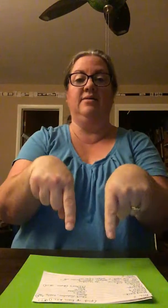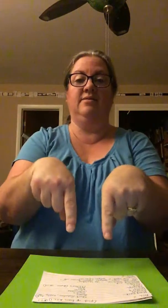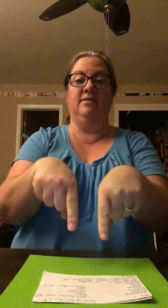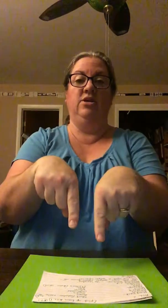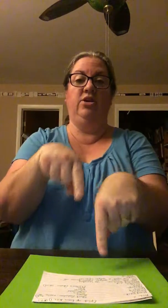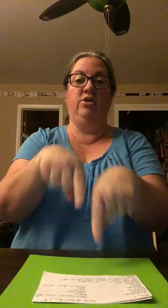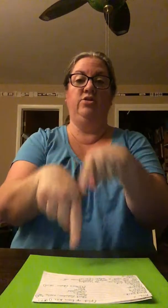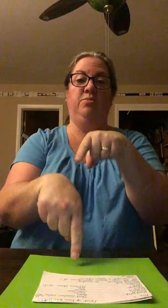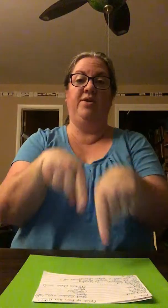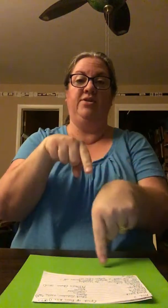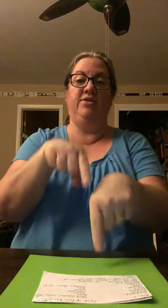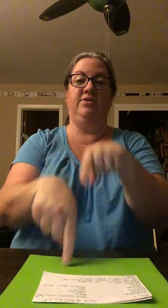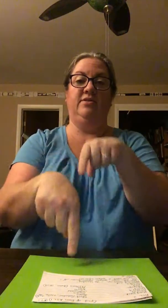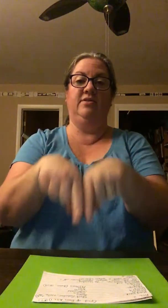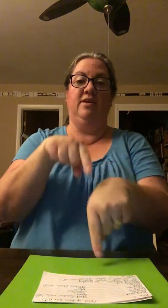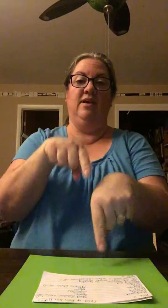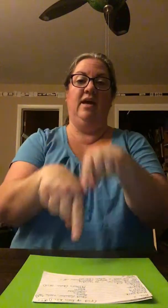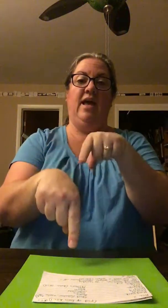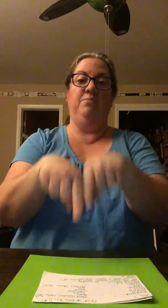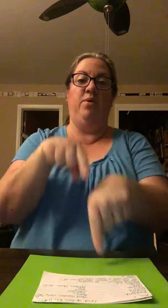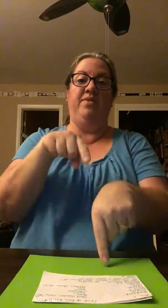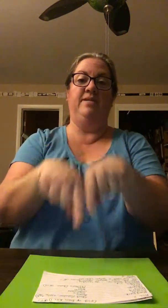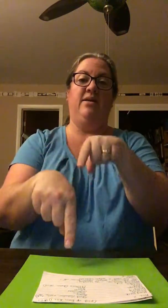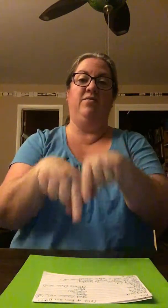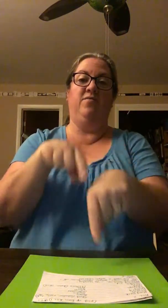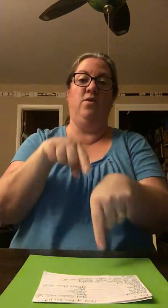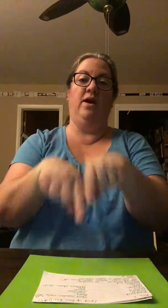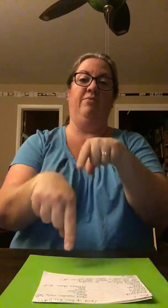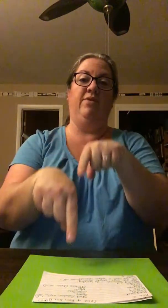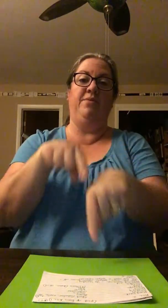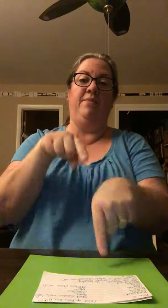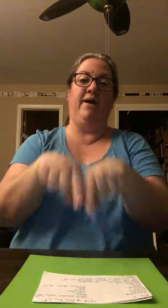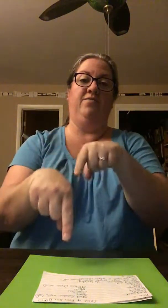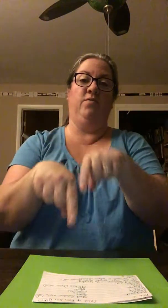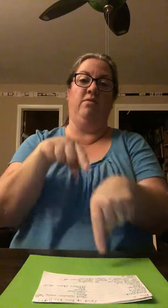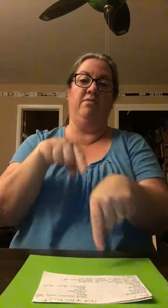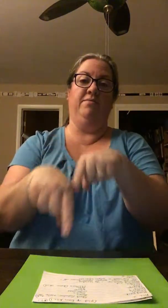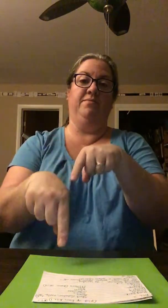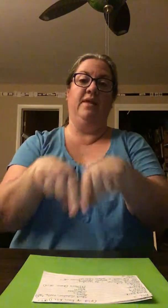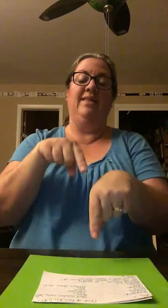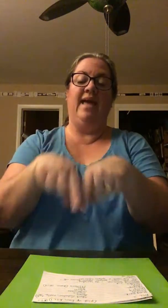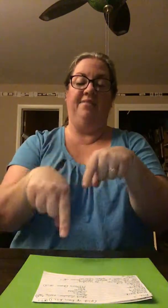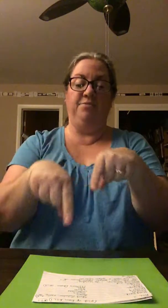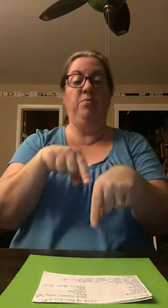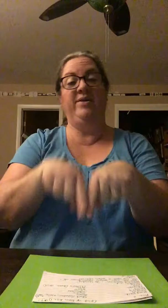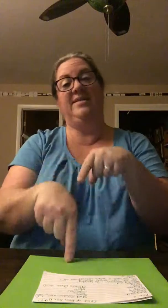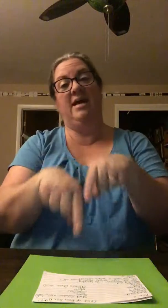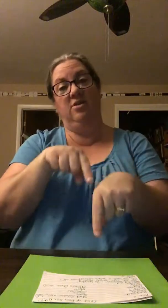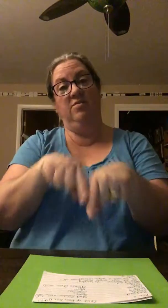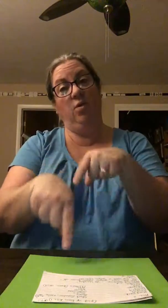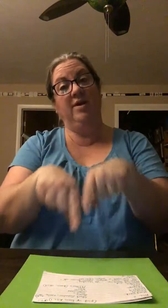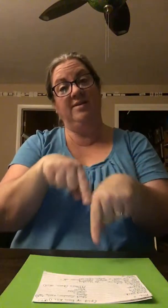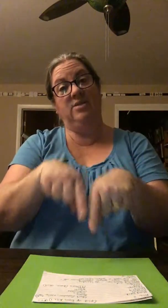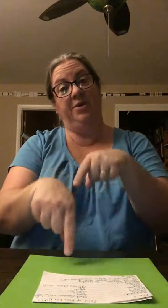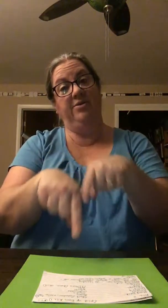Socks. You're going to use your pointers and point them down at the floor and rub them back and forth. They have to be pointed down to the floor because that's where your